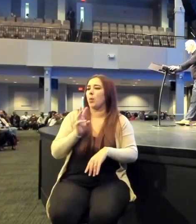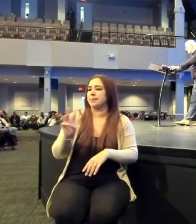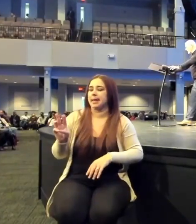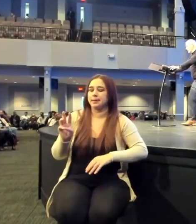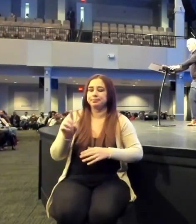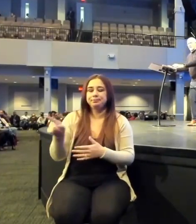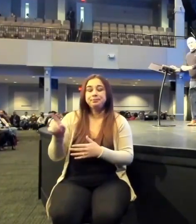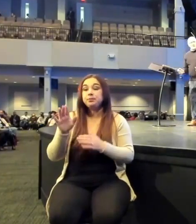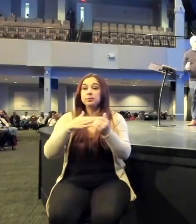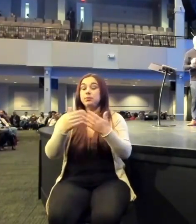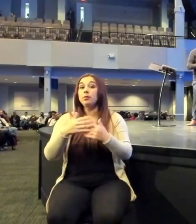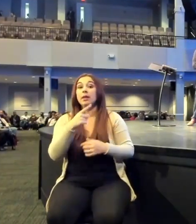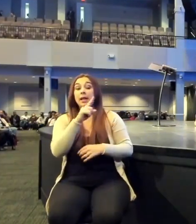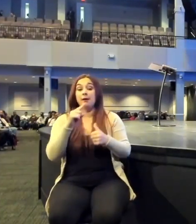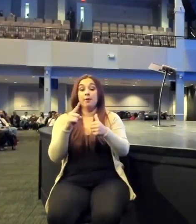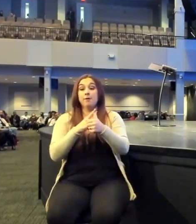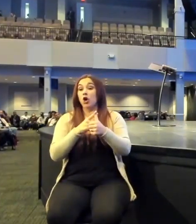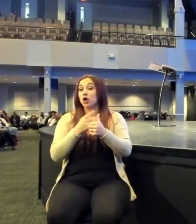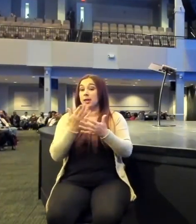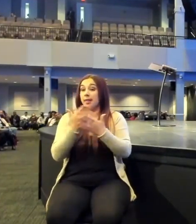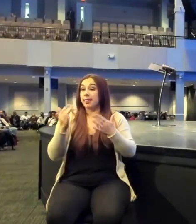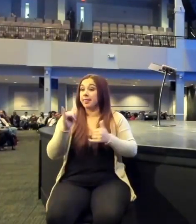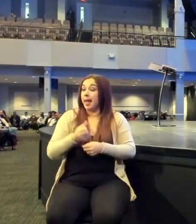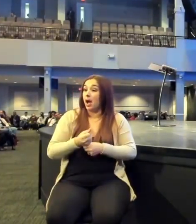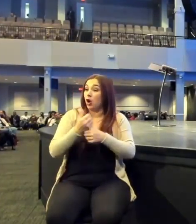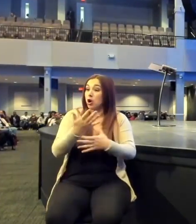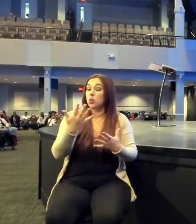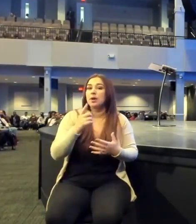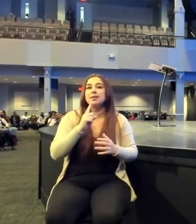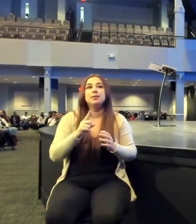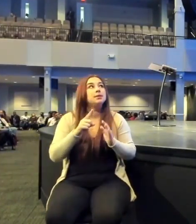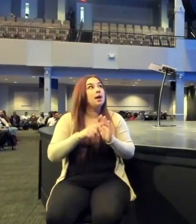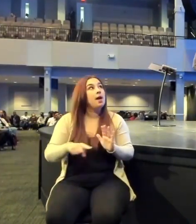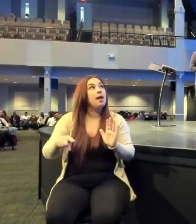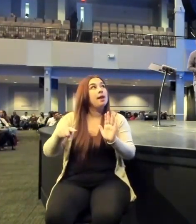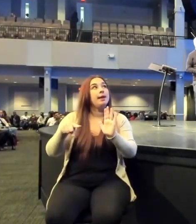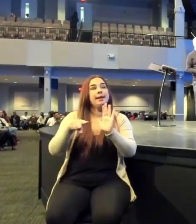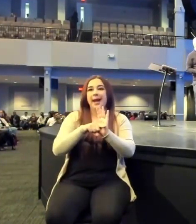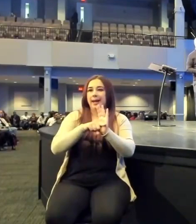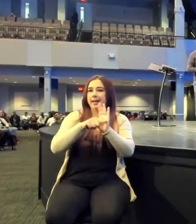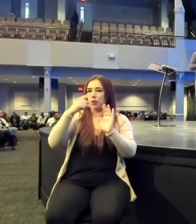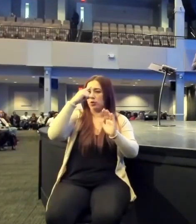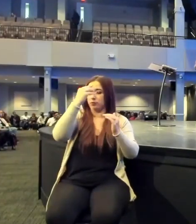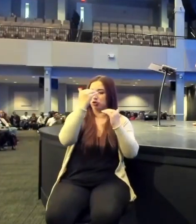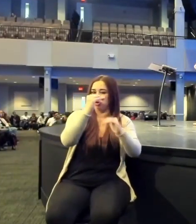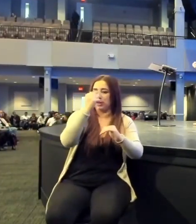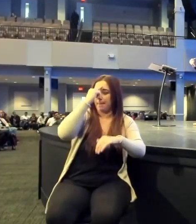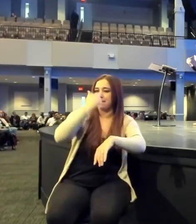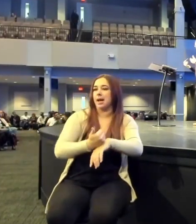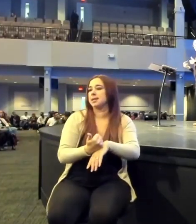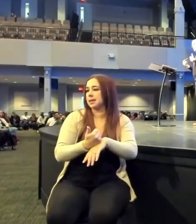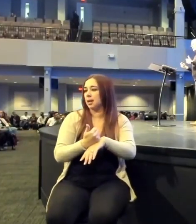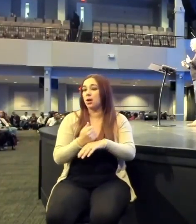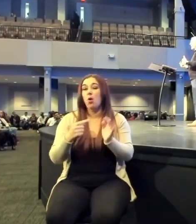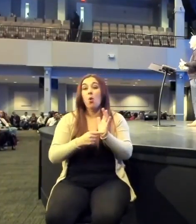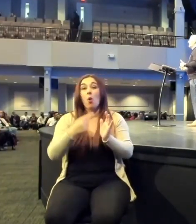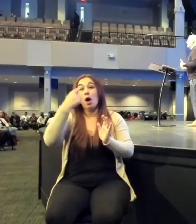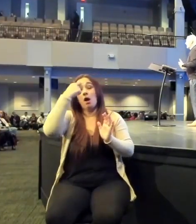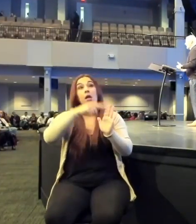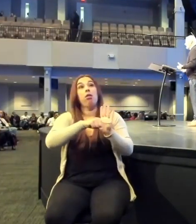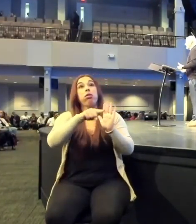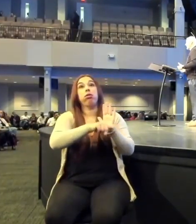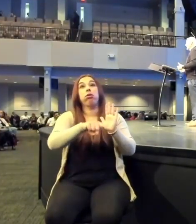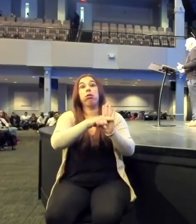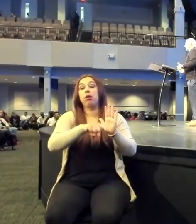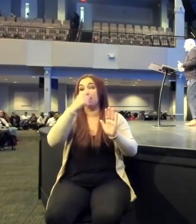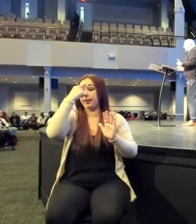website. The first thing that happens or causes it is a negative, restricting mindset. Negativity. As soon as you start thinking